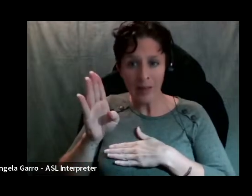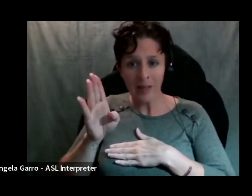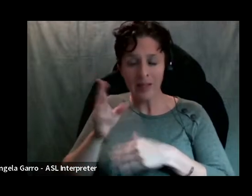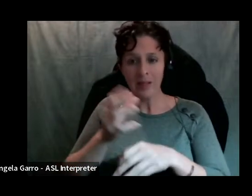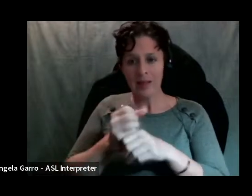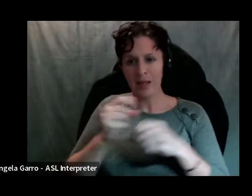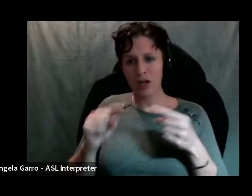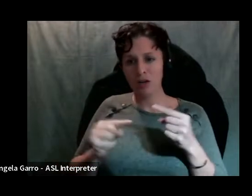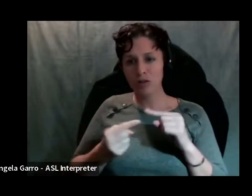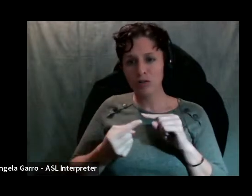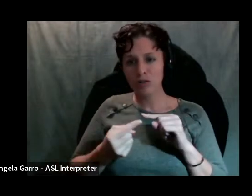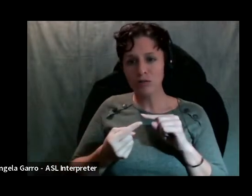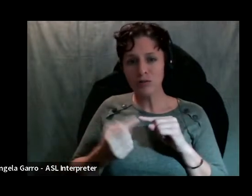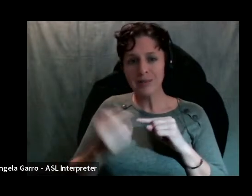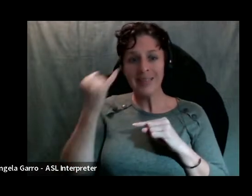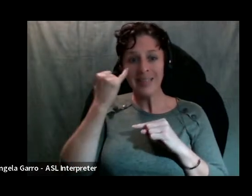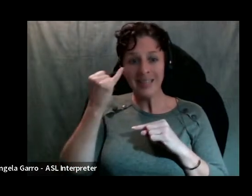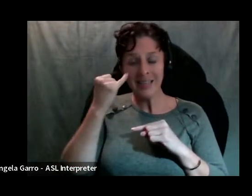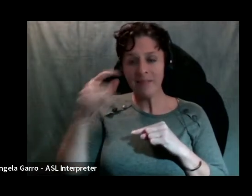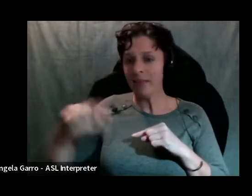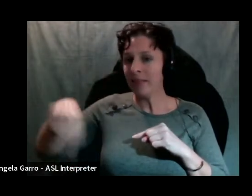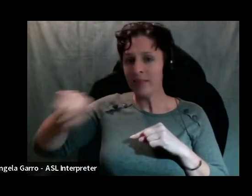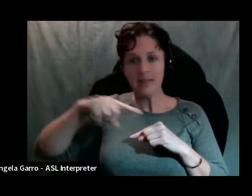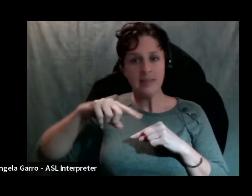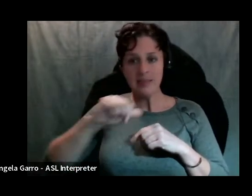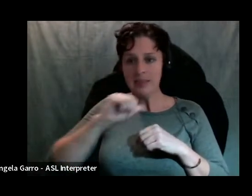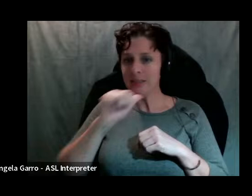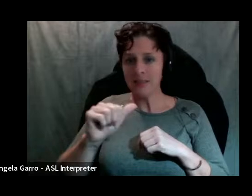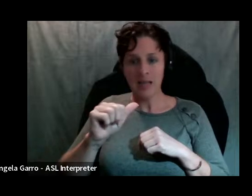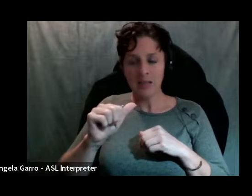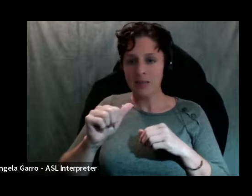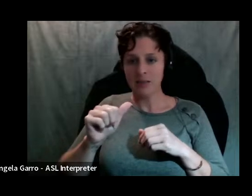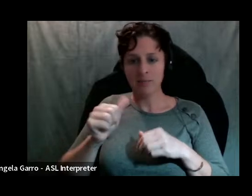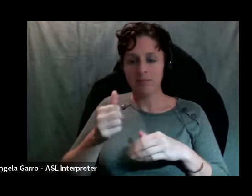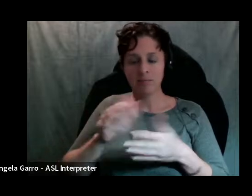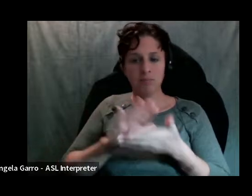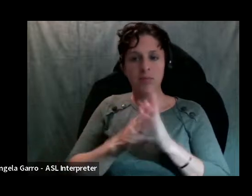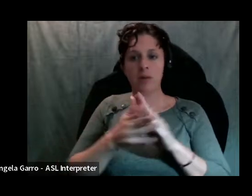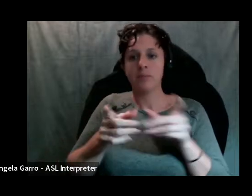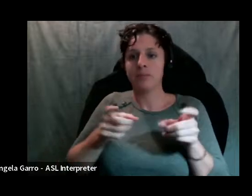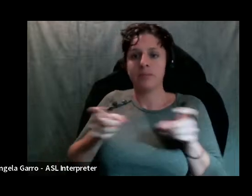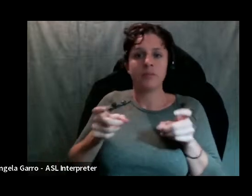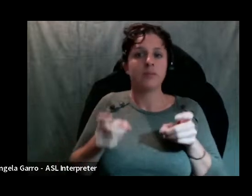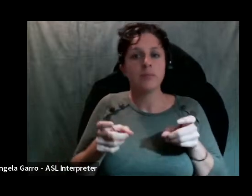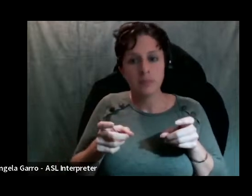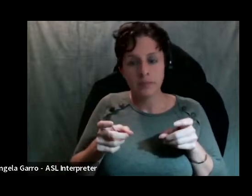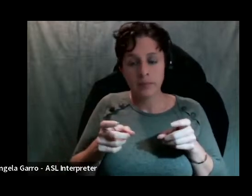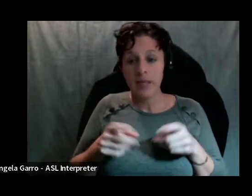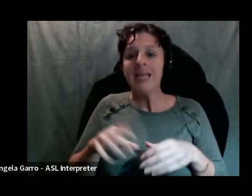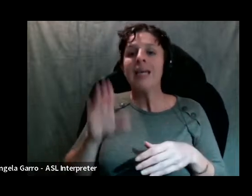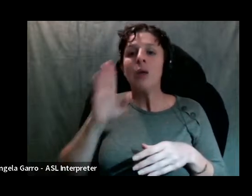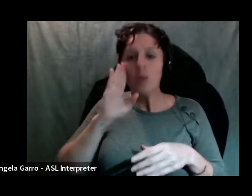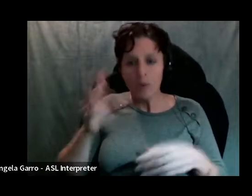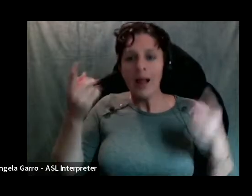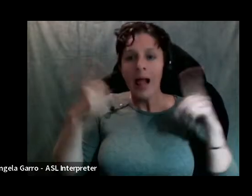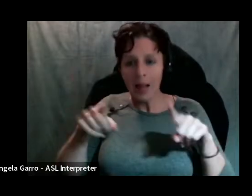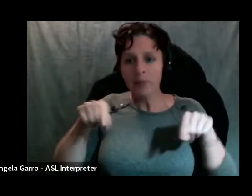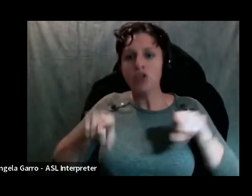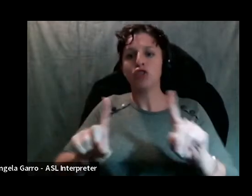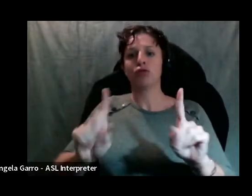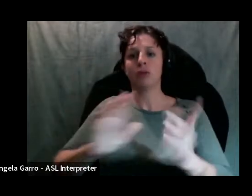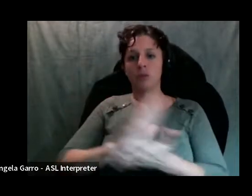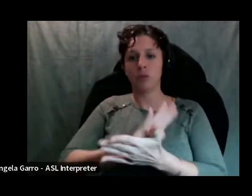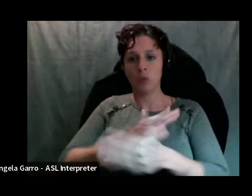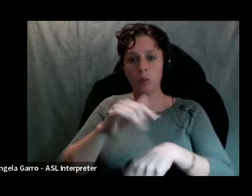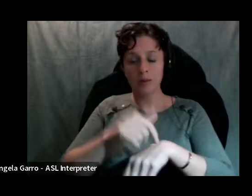hurt if this does not get under control. And it will happen during school time,